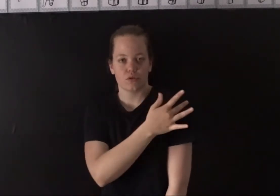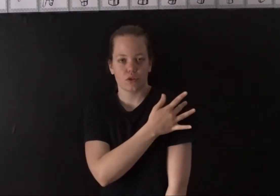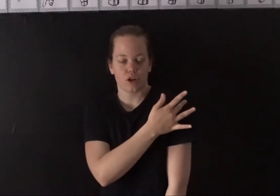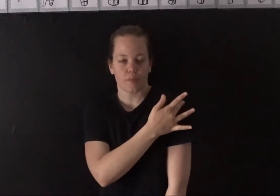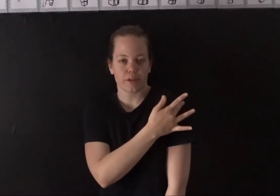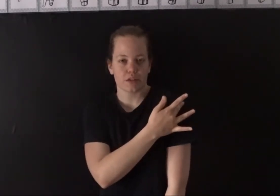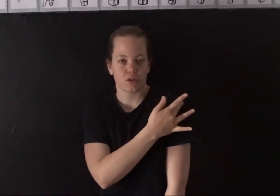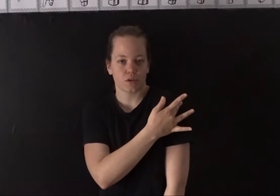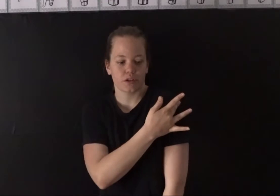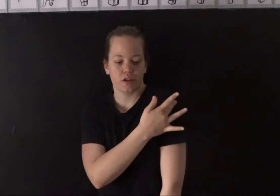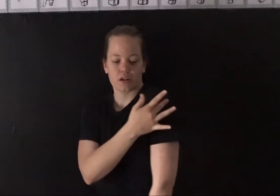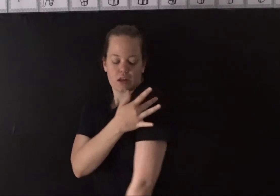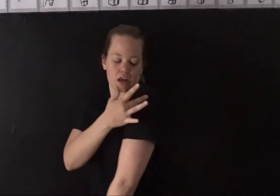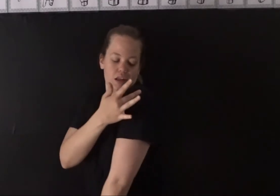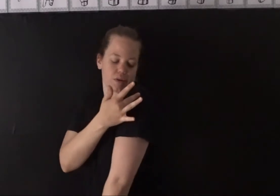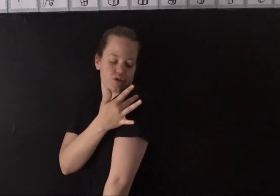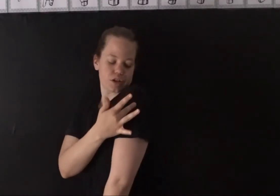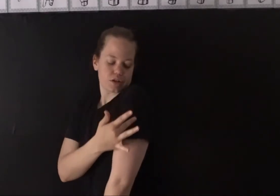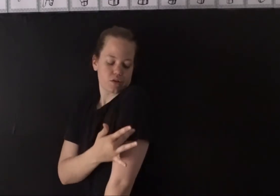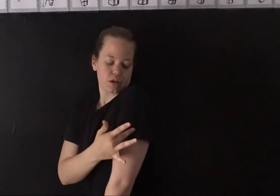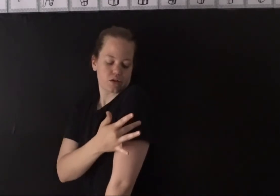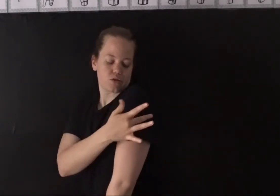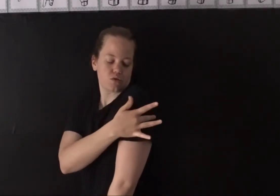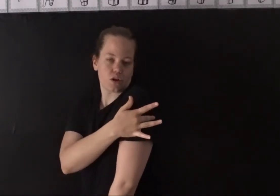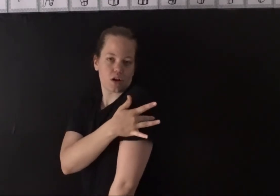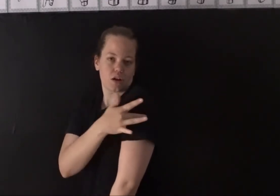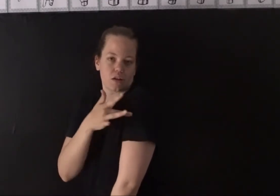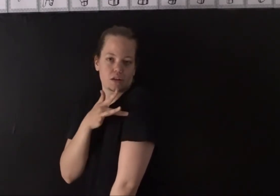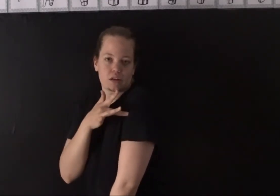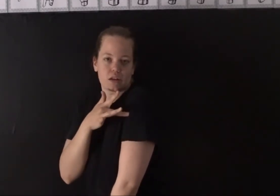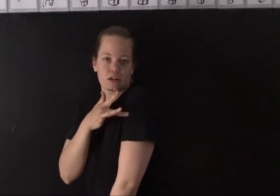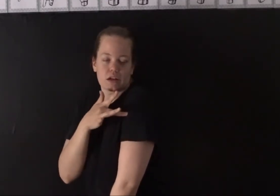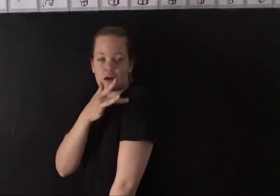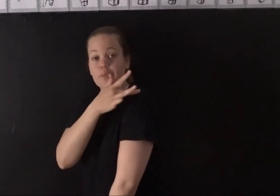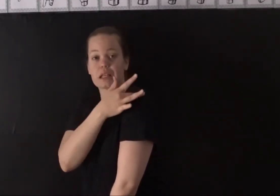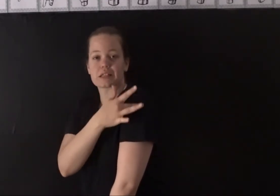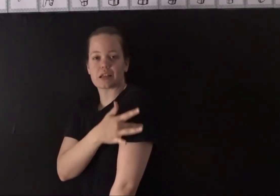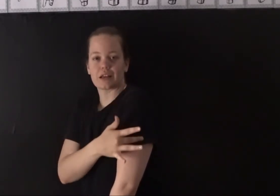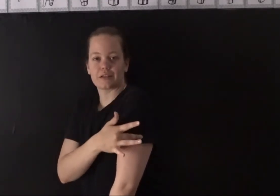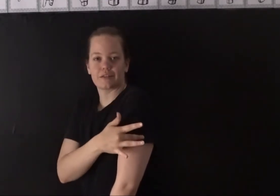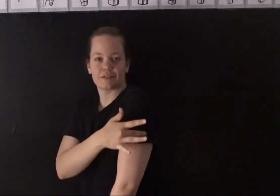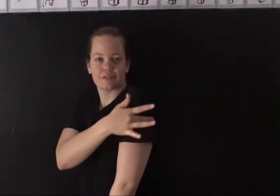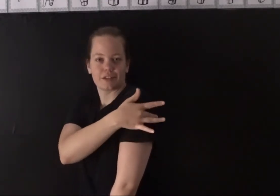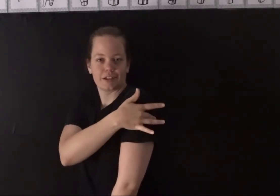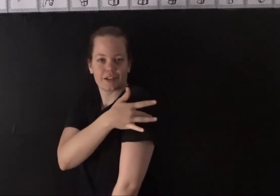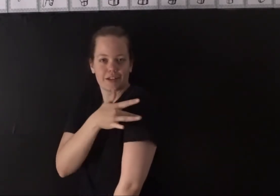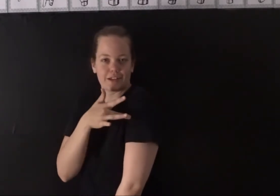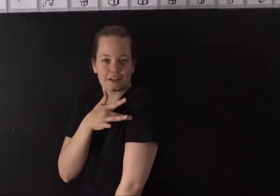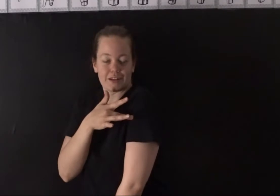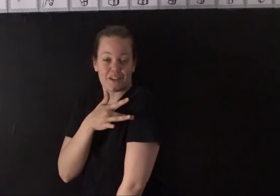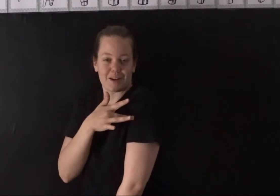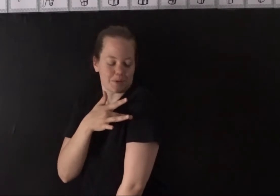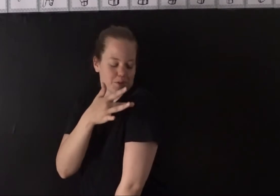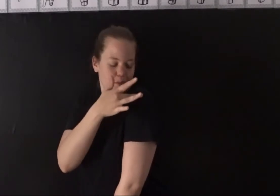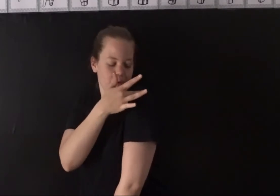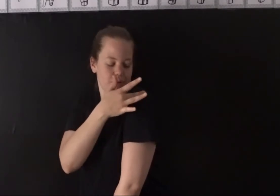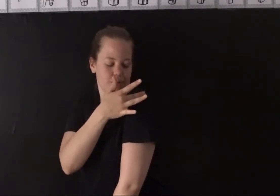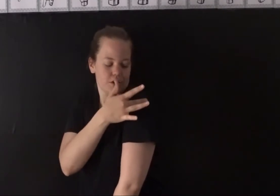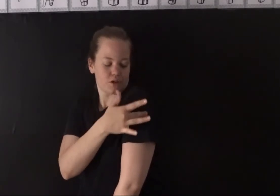your opposite shoulder, and you are just going to draw a plus sign. If it helps you remember, you're going to just